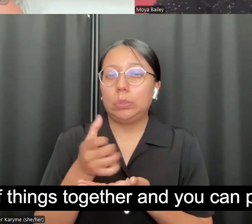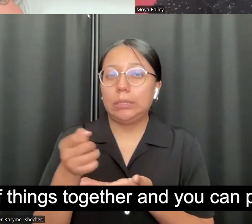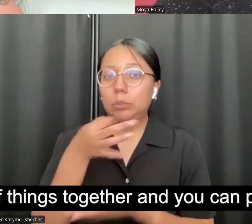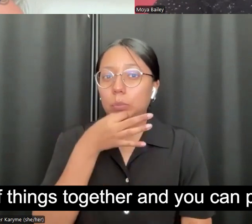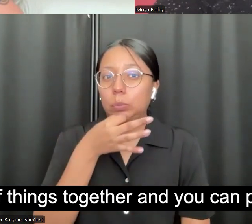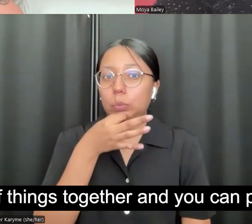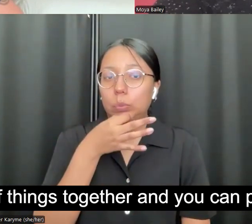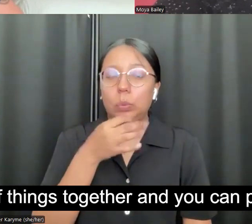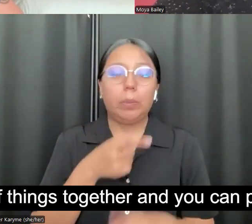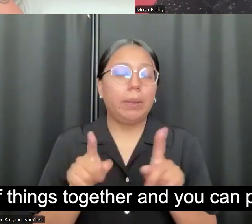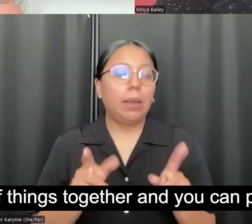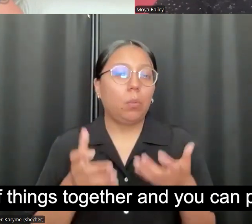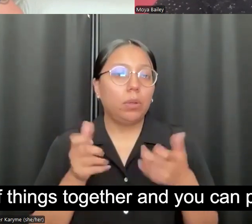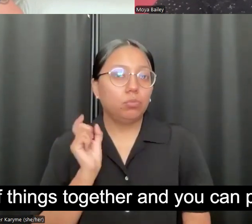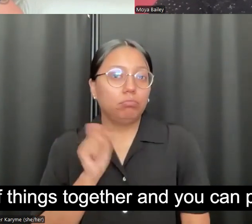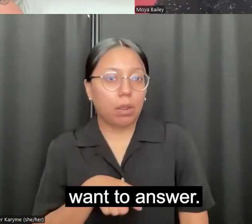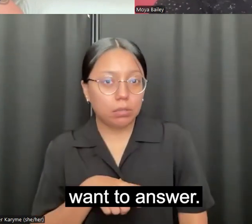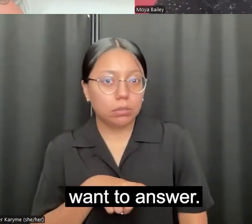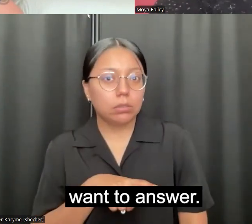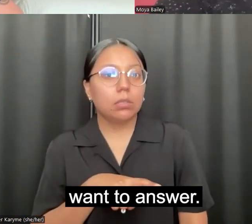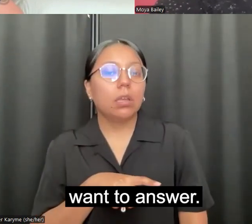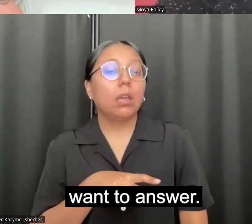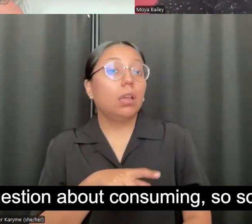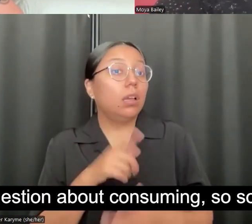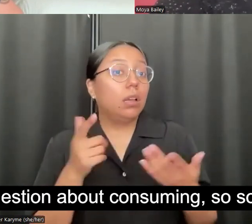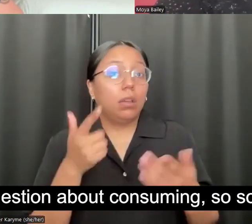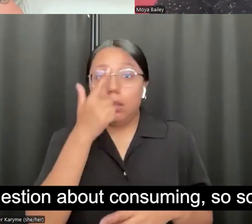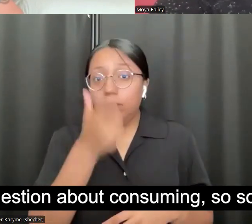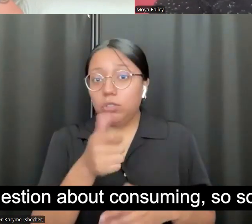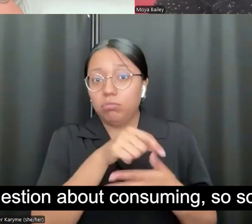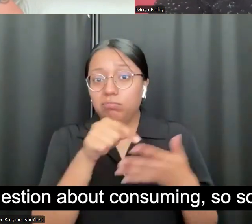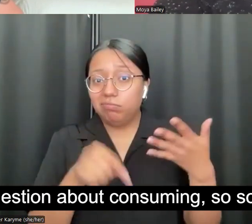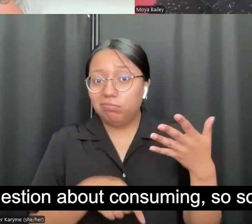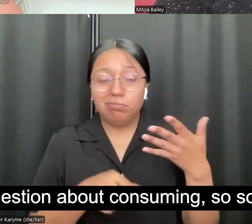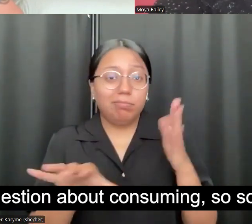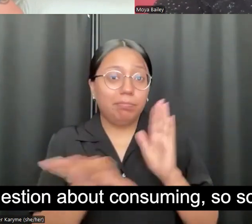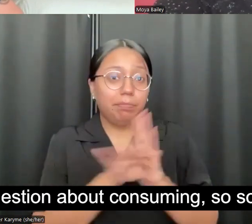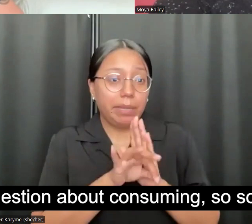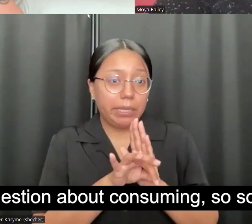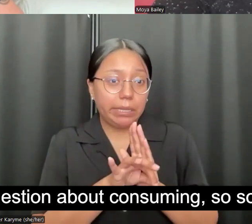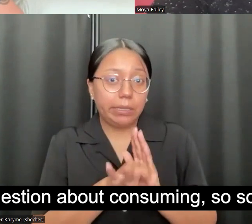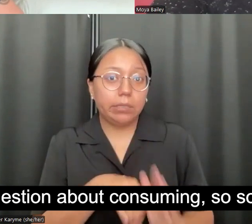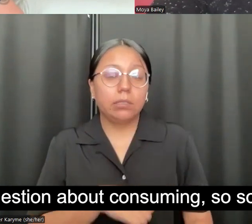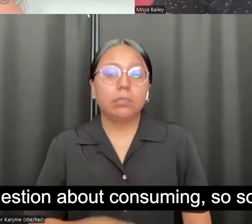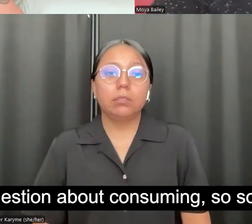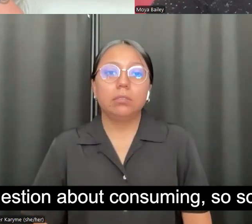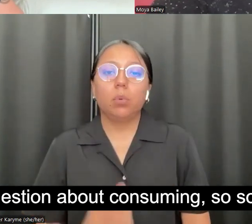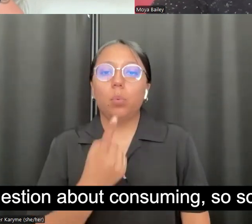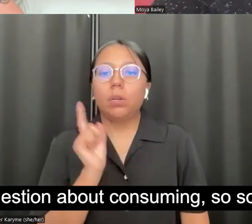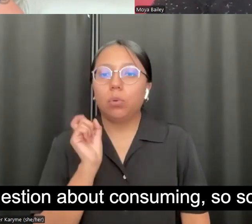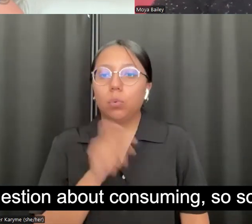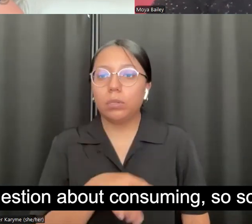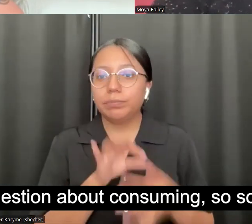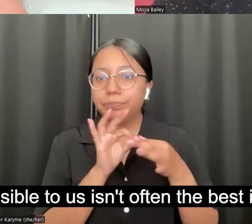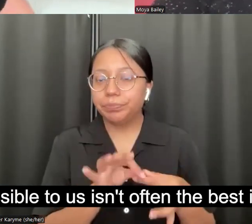things together, and you can pick what you want to answer. There's a question about